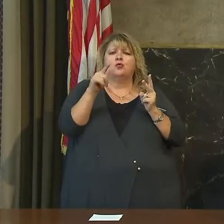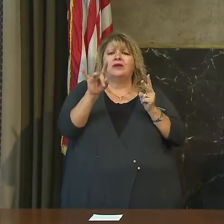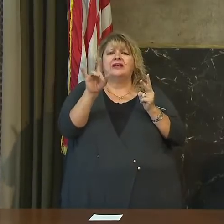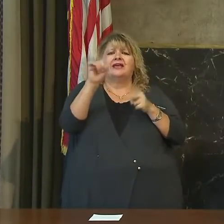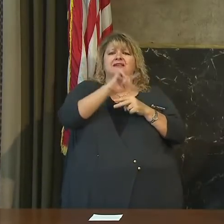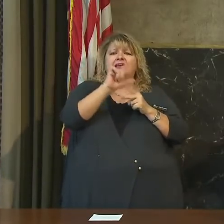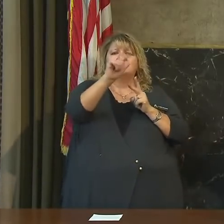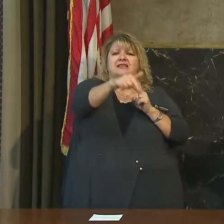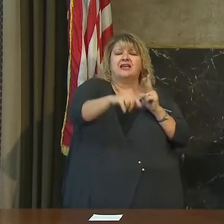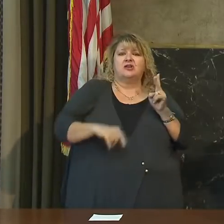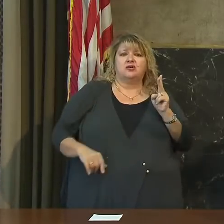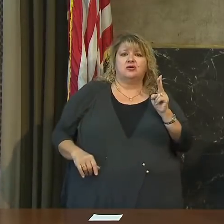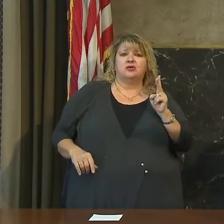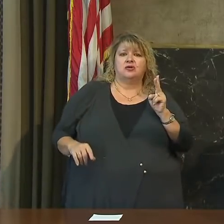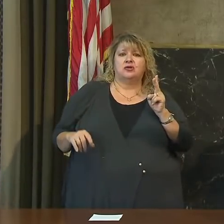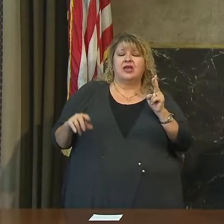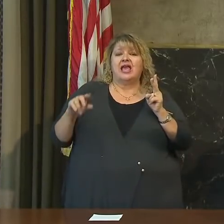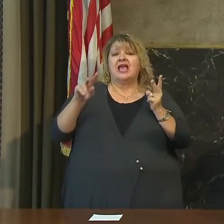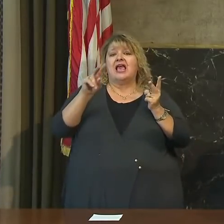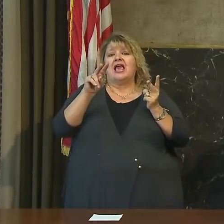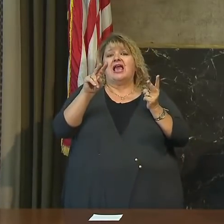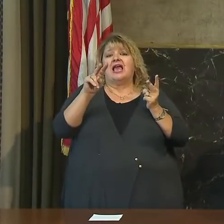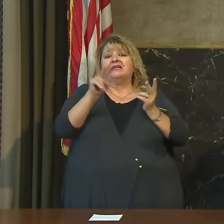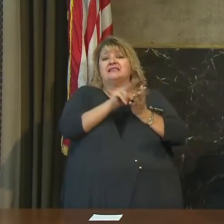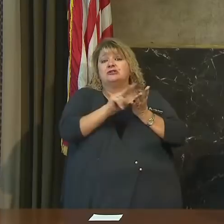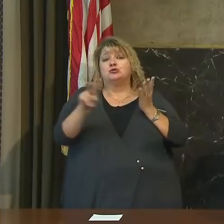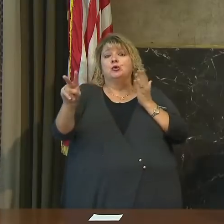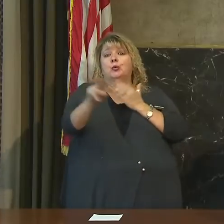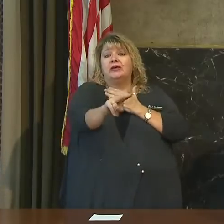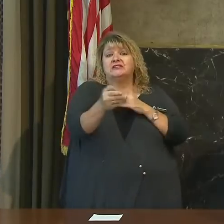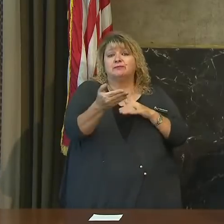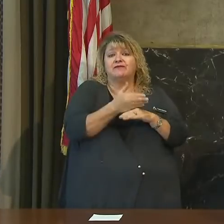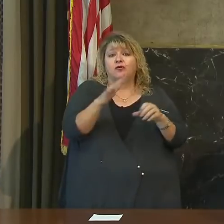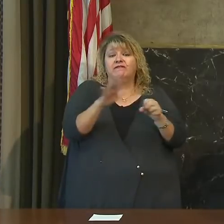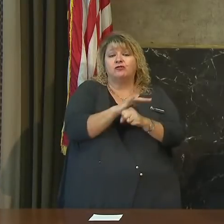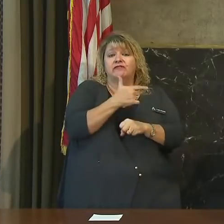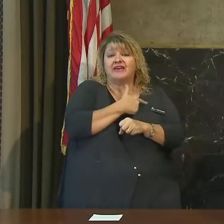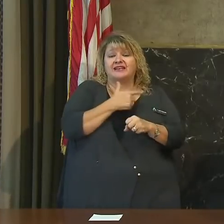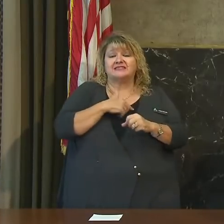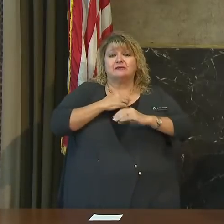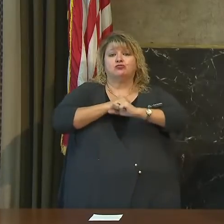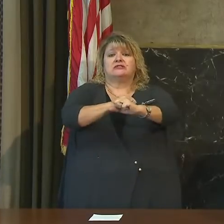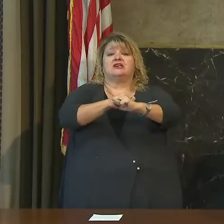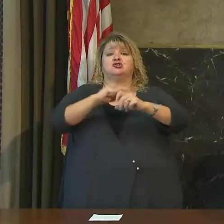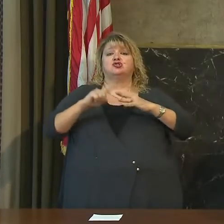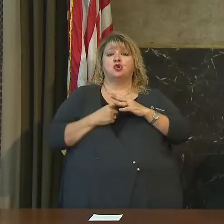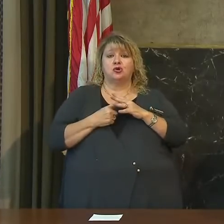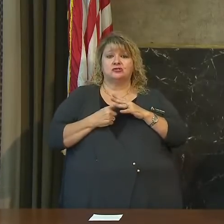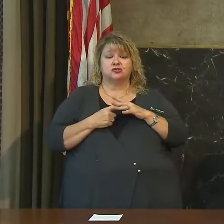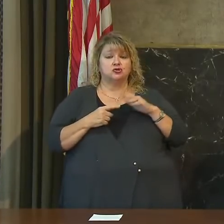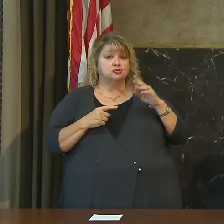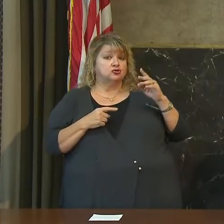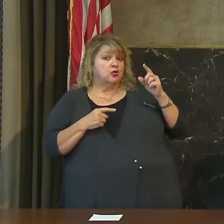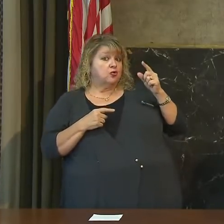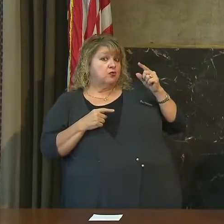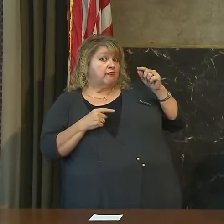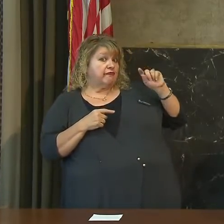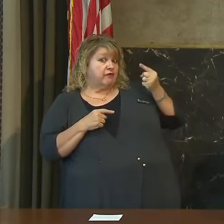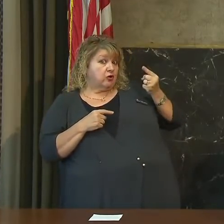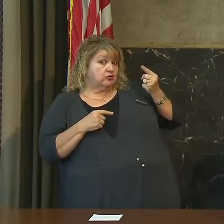later, and you're 2 weeks beyond that before you're fully vaccinated. That's when maximum protection is conferred upon you.